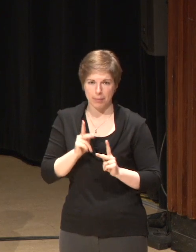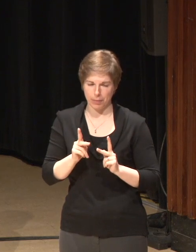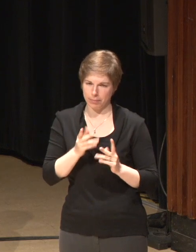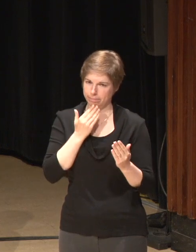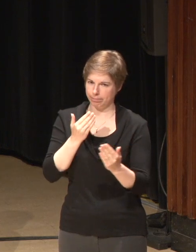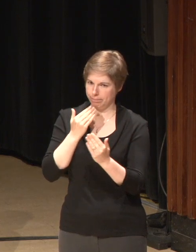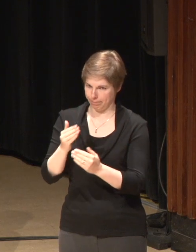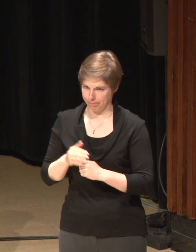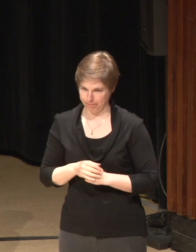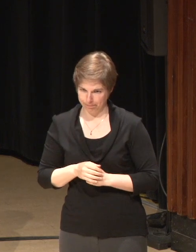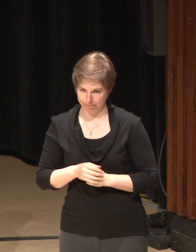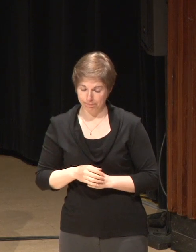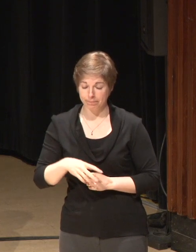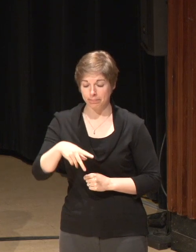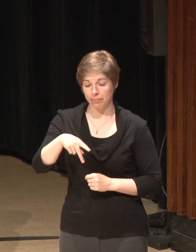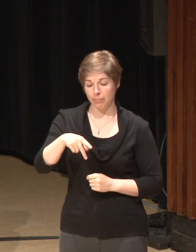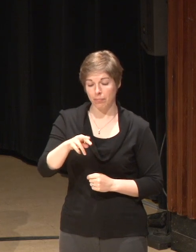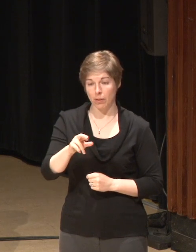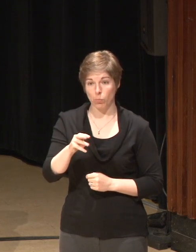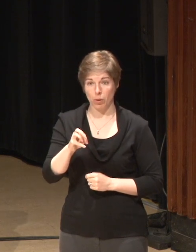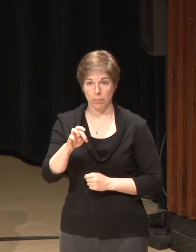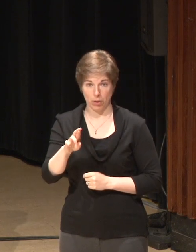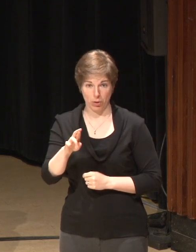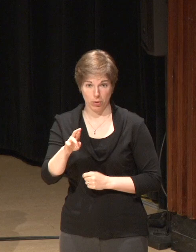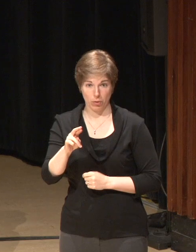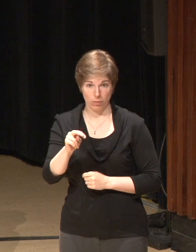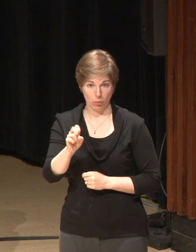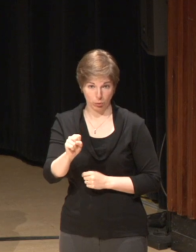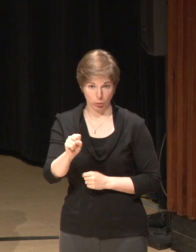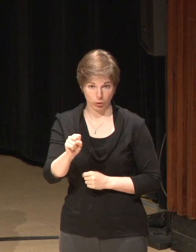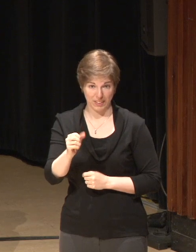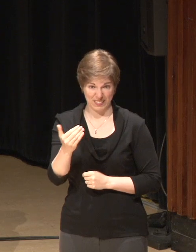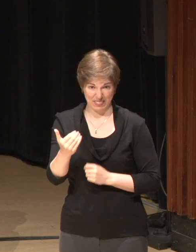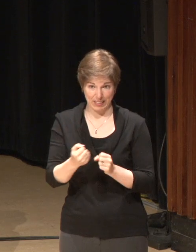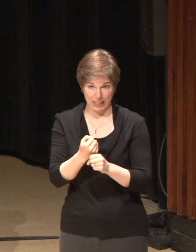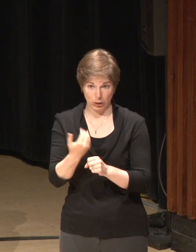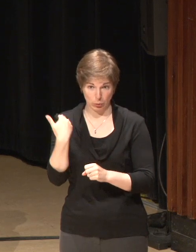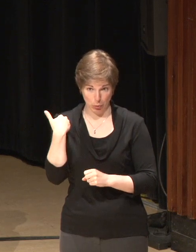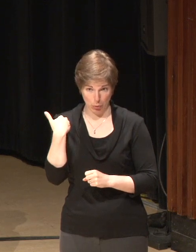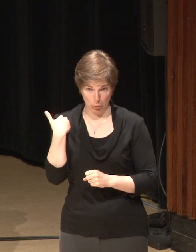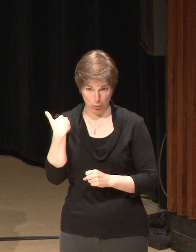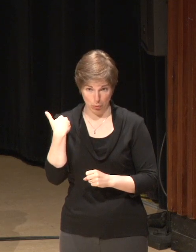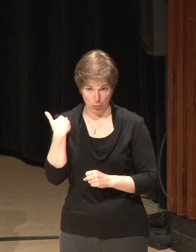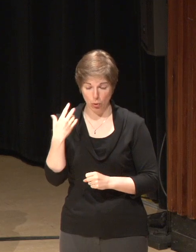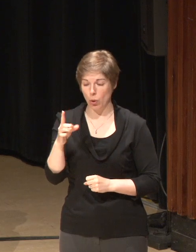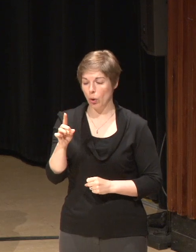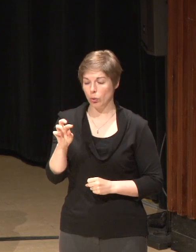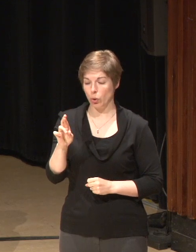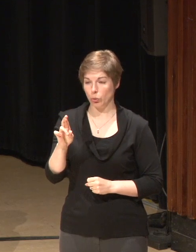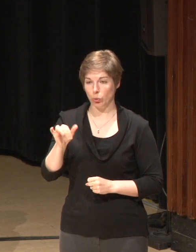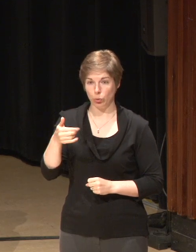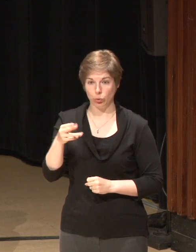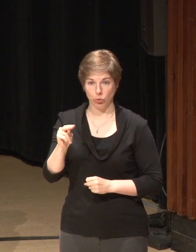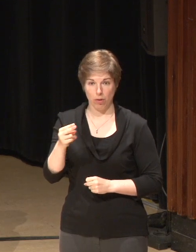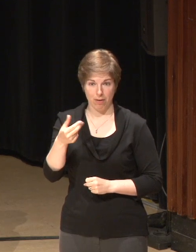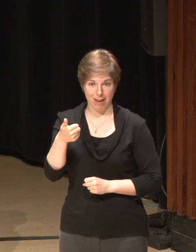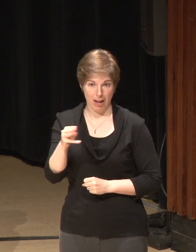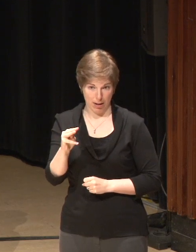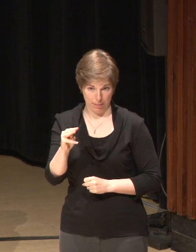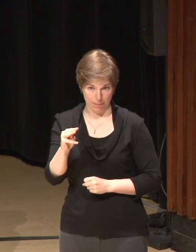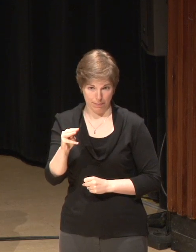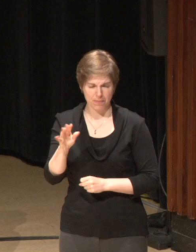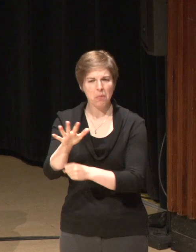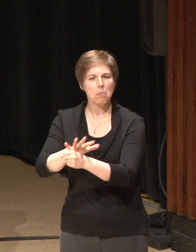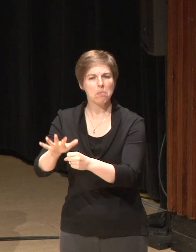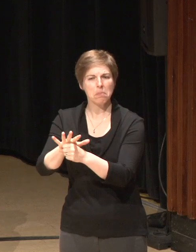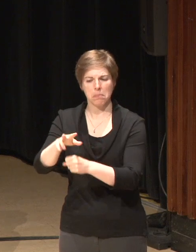The Premier of Nova Scotia 15 years ago was Dr. John Ham from Pictou County.